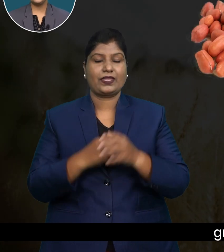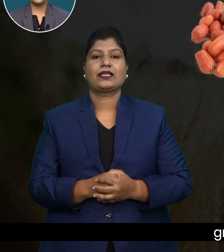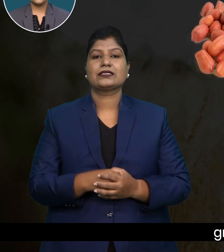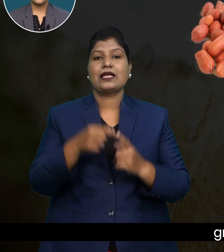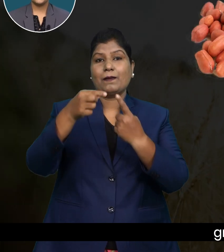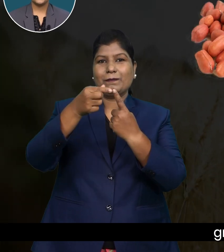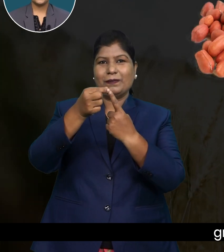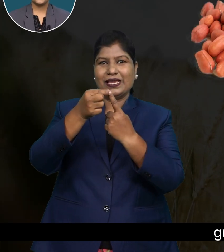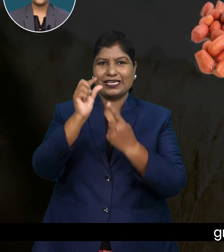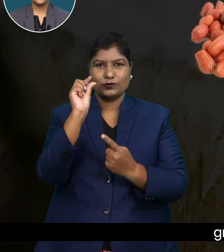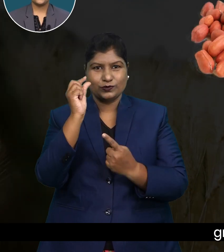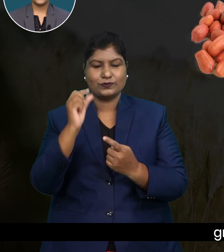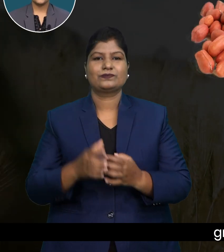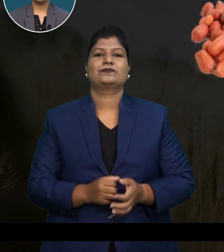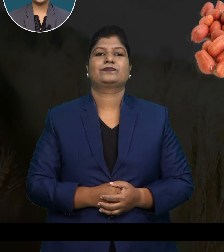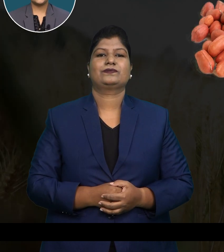groundnuts,